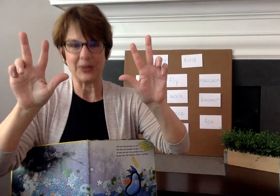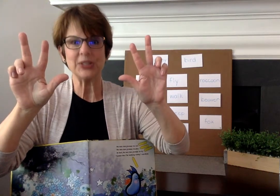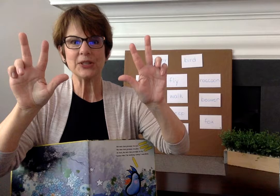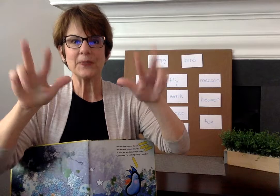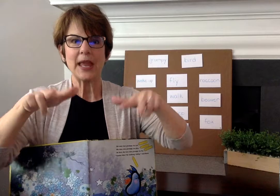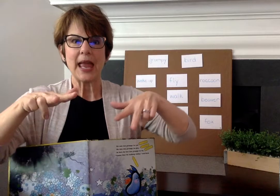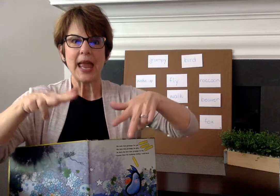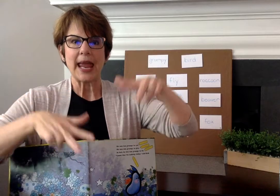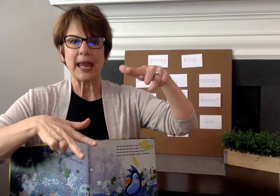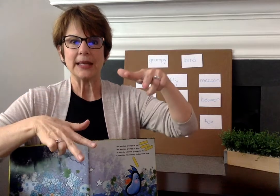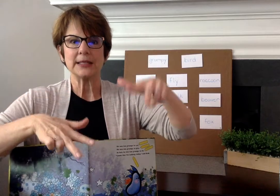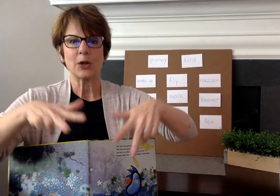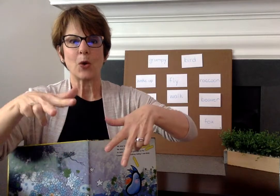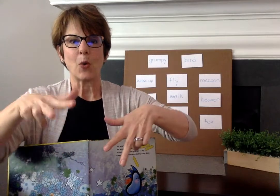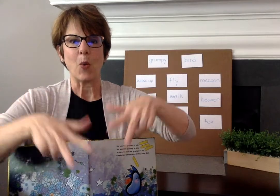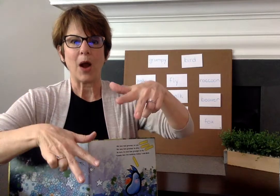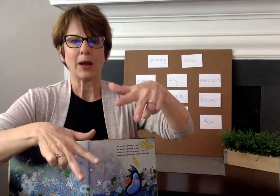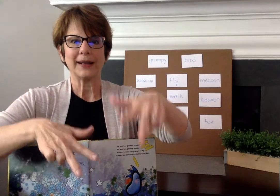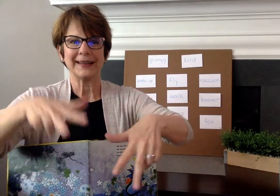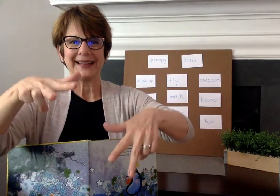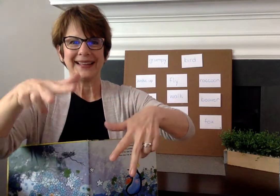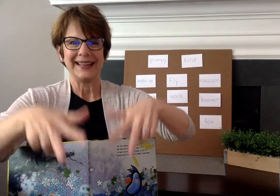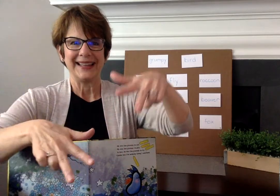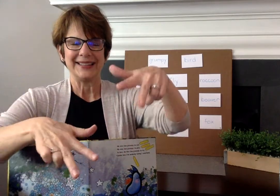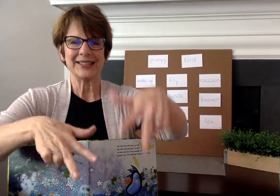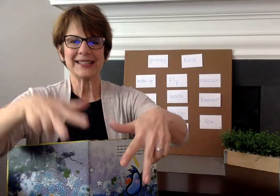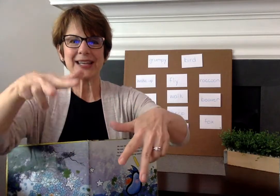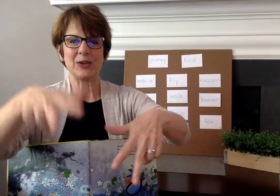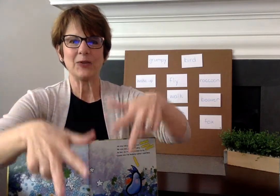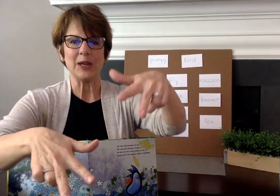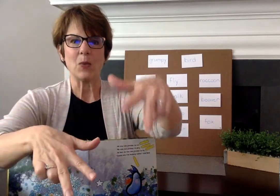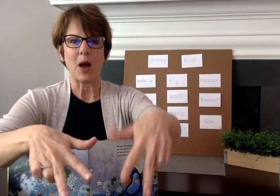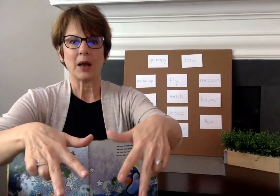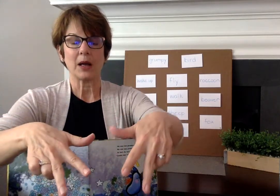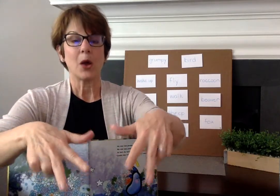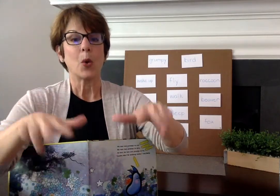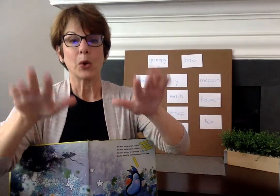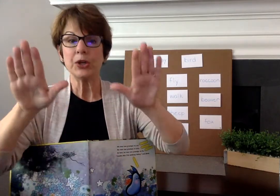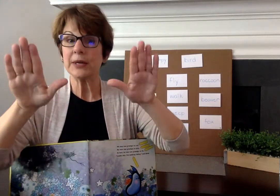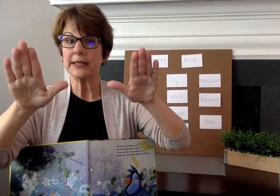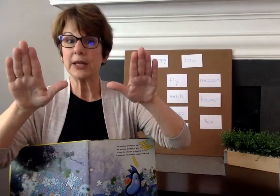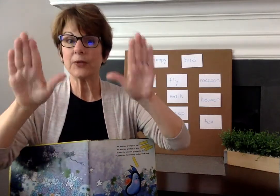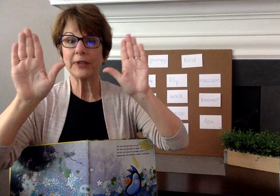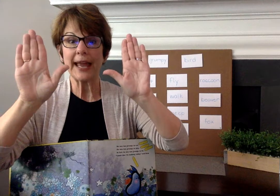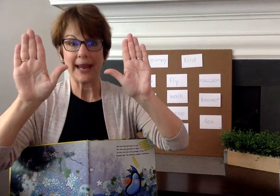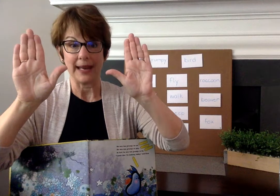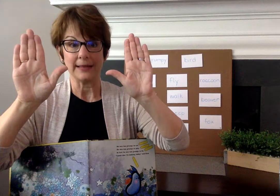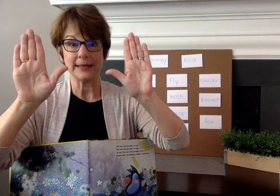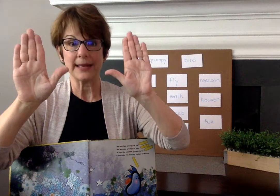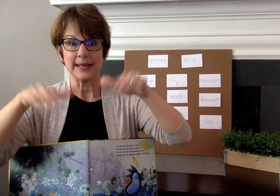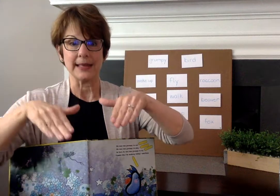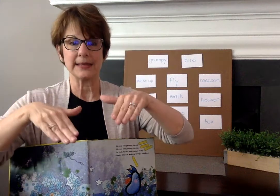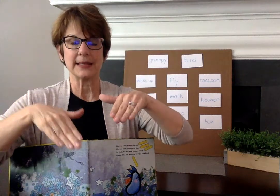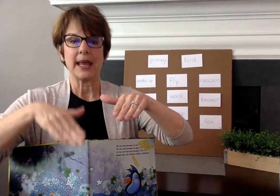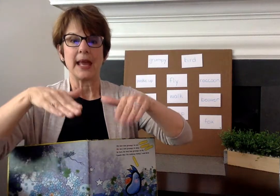language and walk, just like your feet walk. Or you can take your flat hands like this